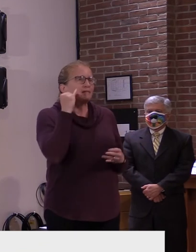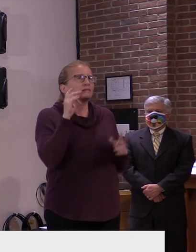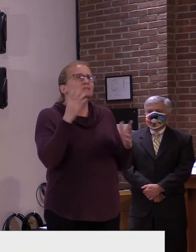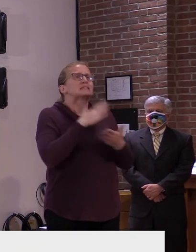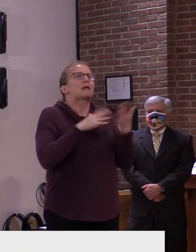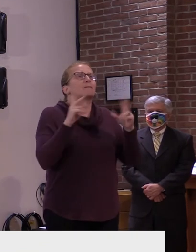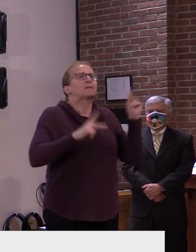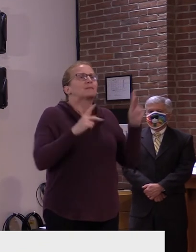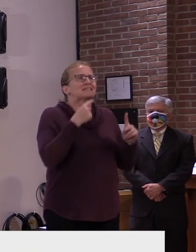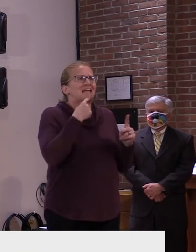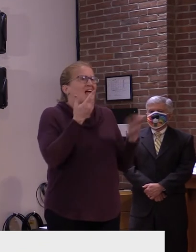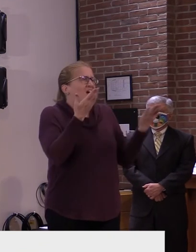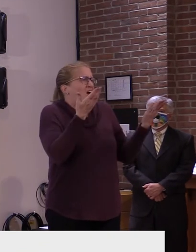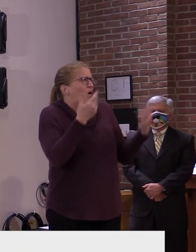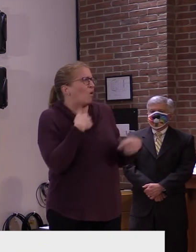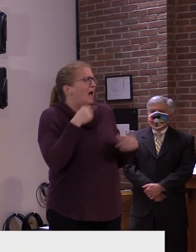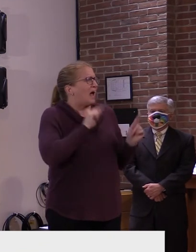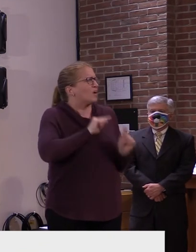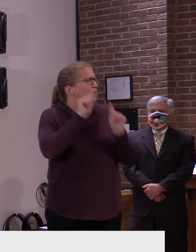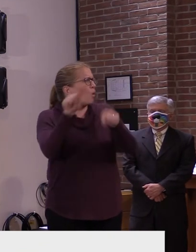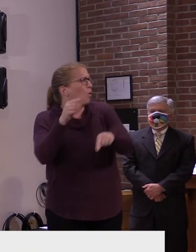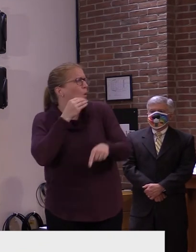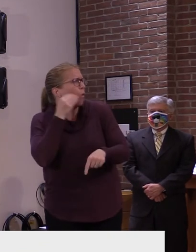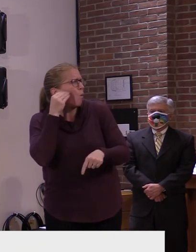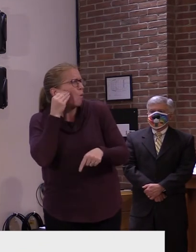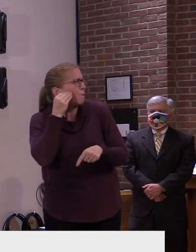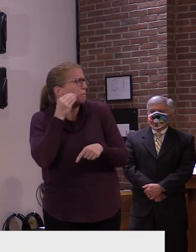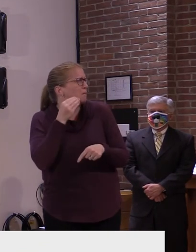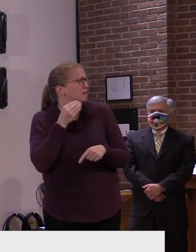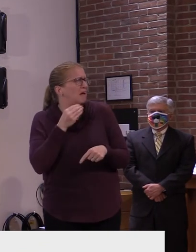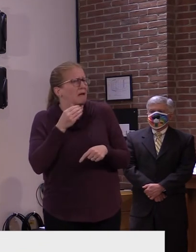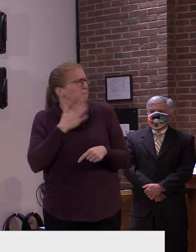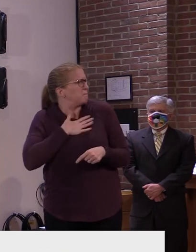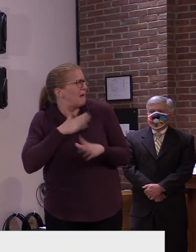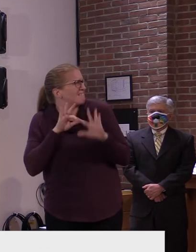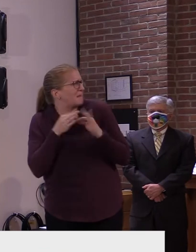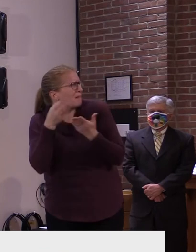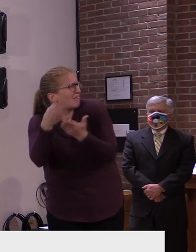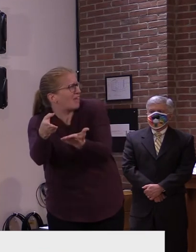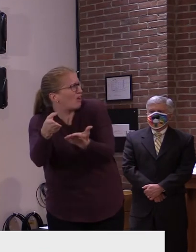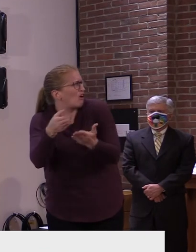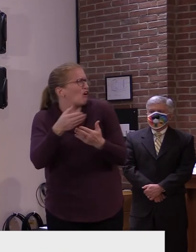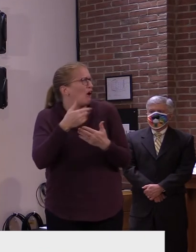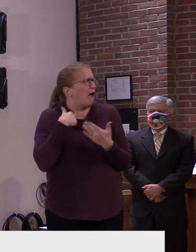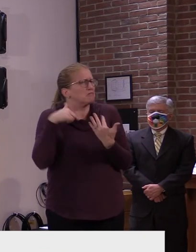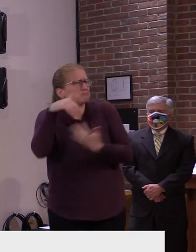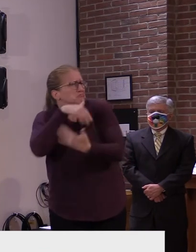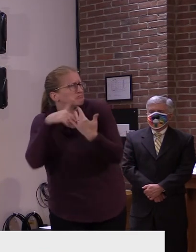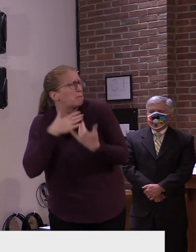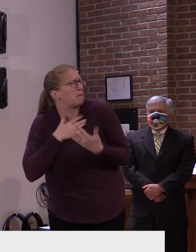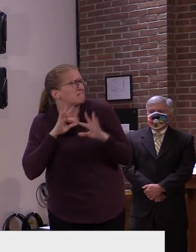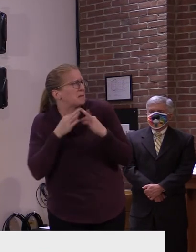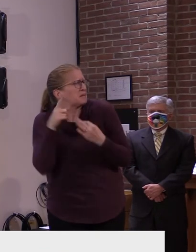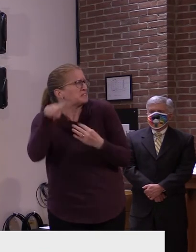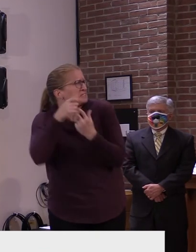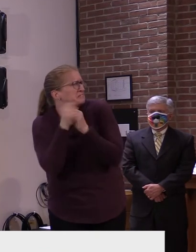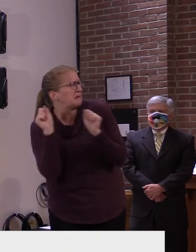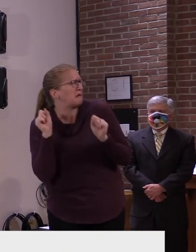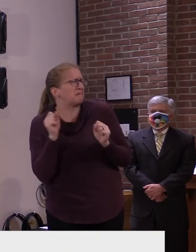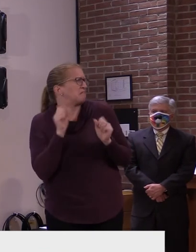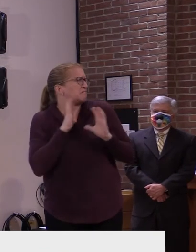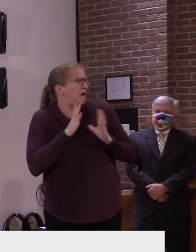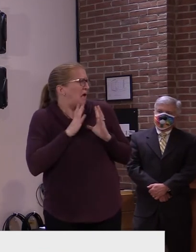members they feel like they can trust them and with that mentality what types of consequences could this have for the community